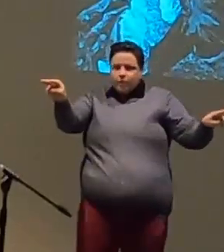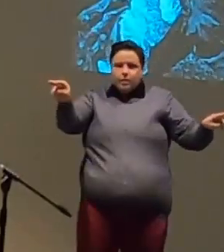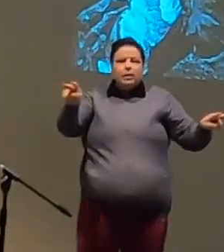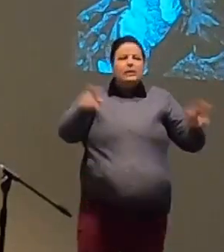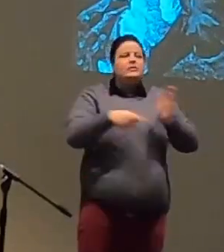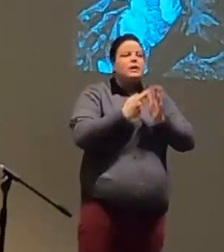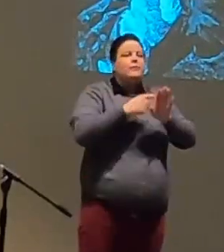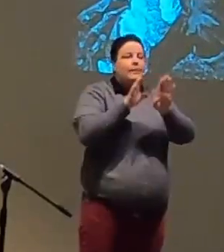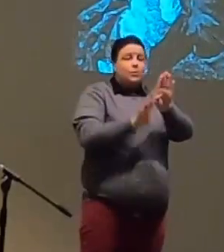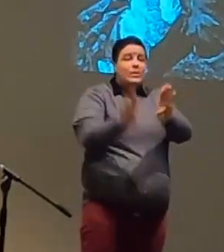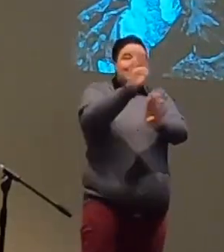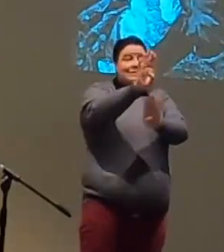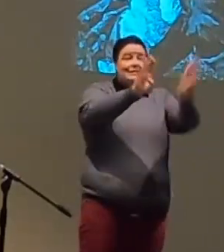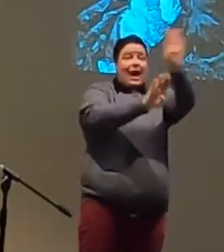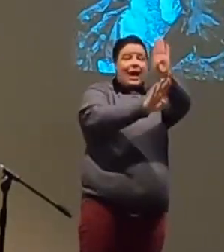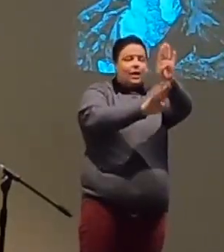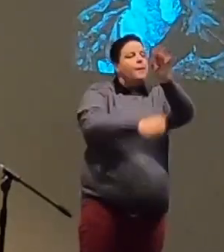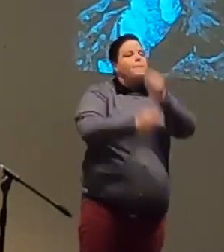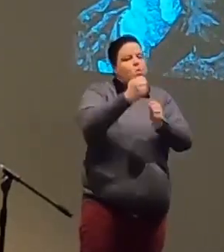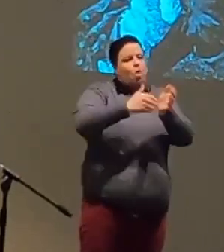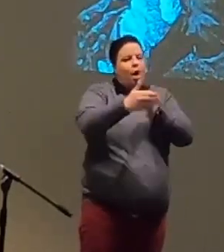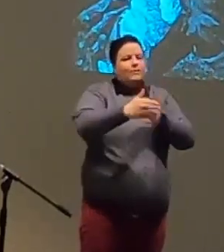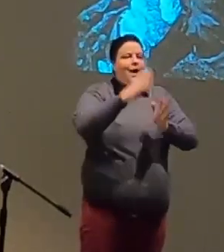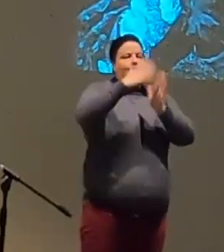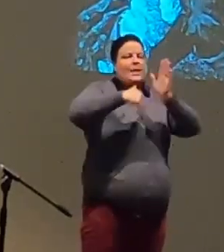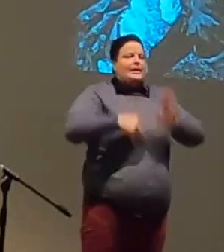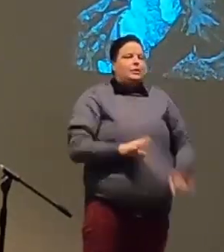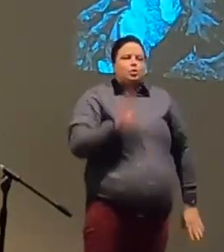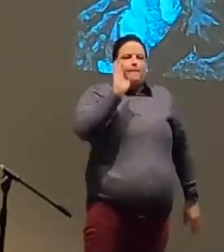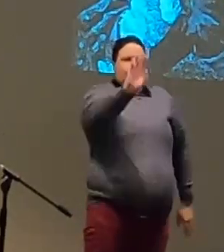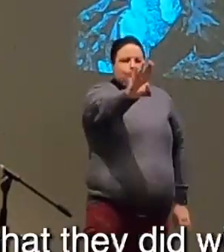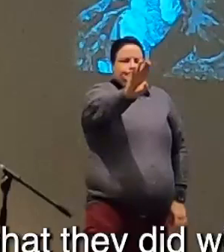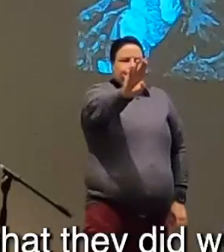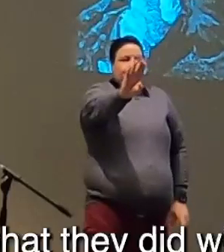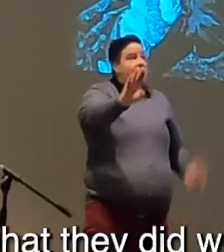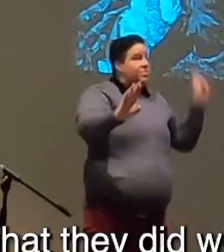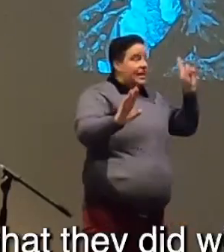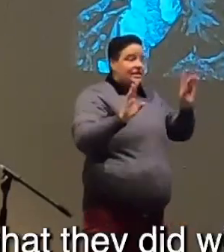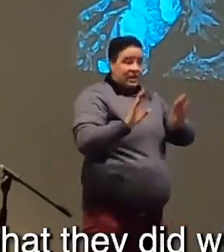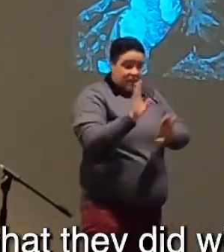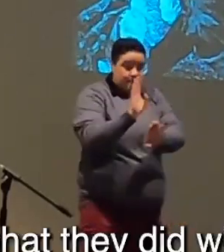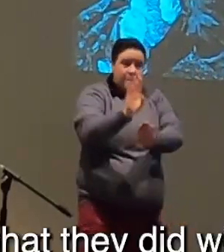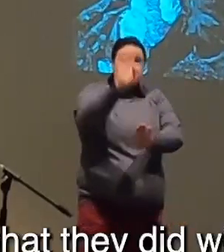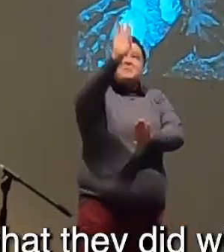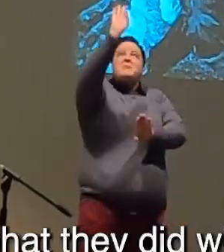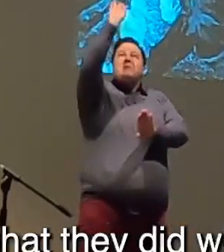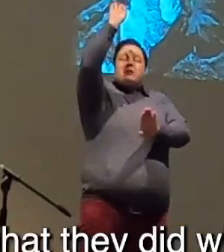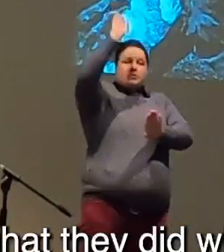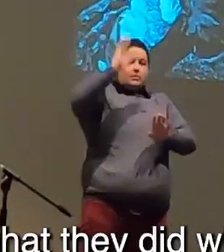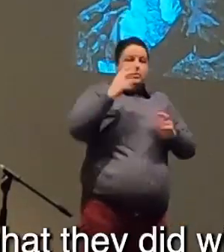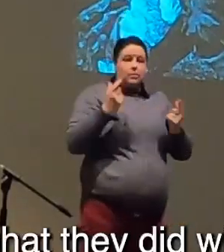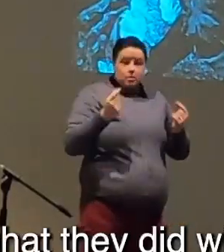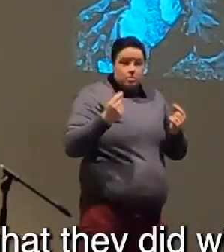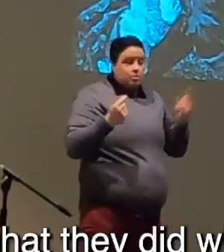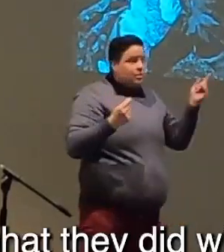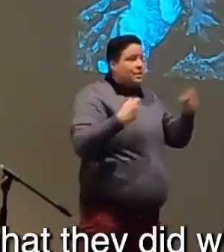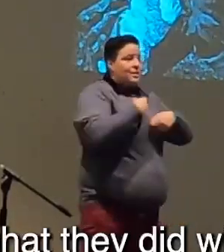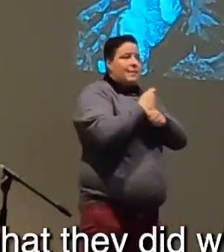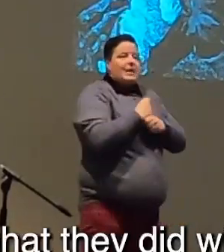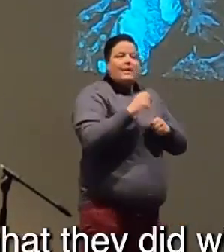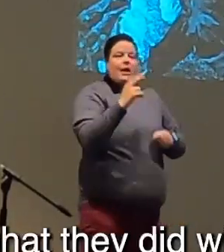we stack, but for the most part, a painting is just hung right there. So what they did with this was they created